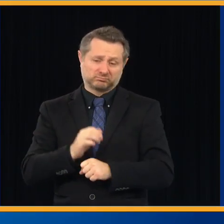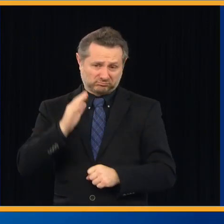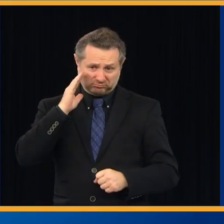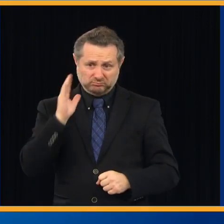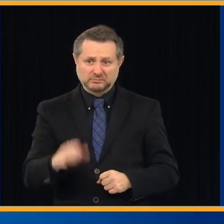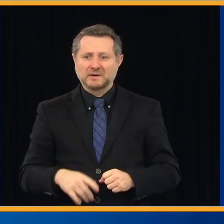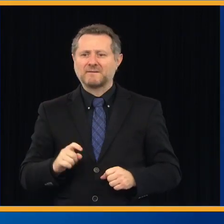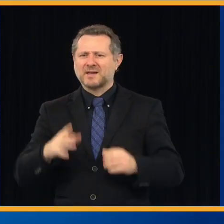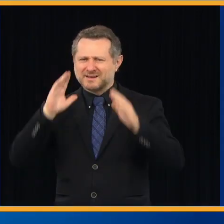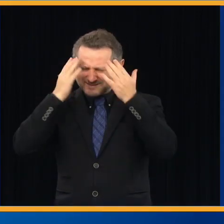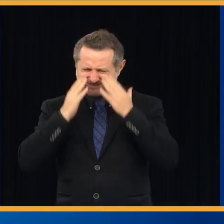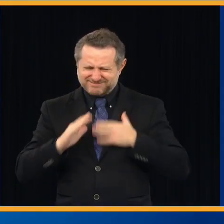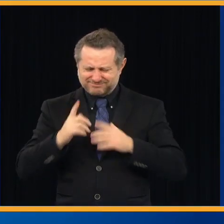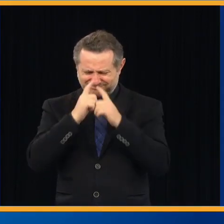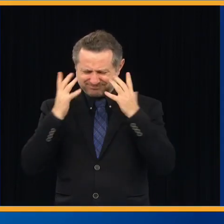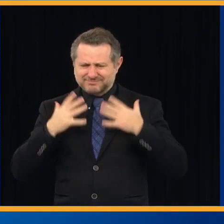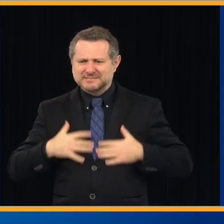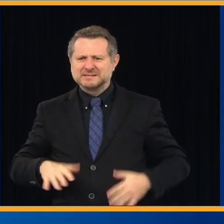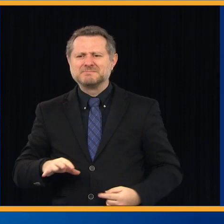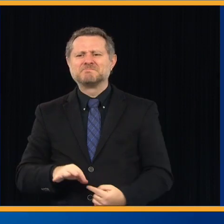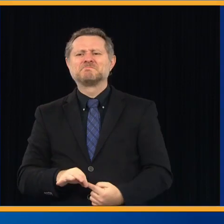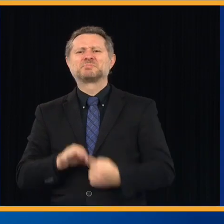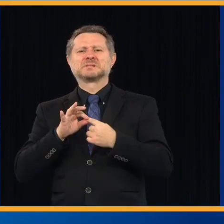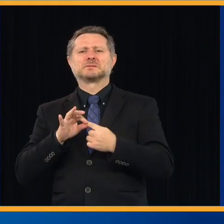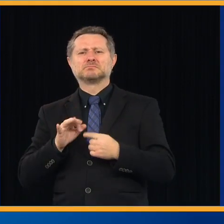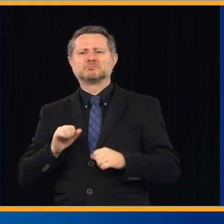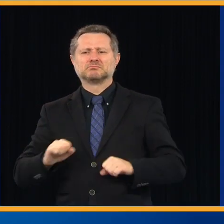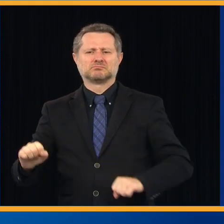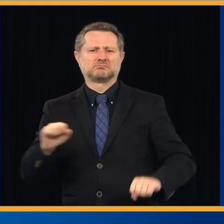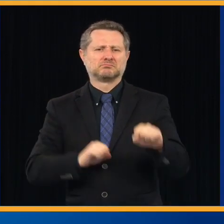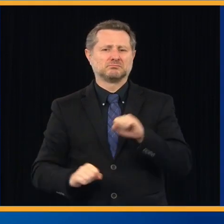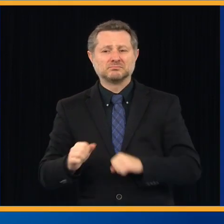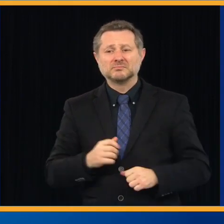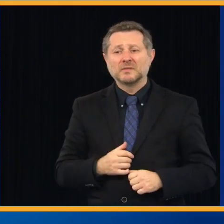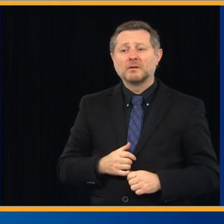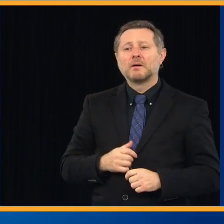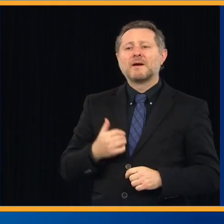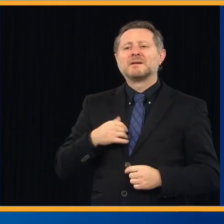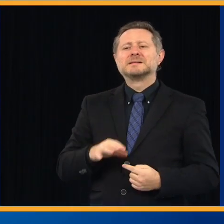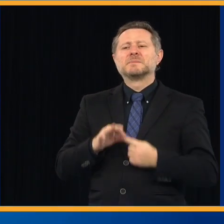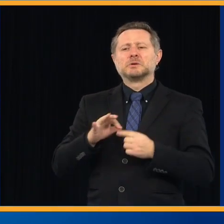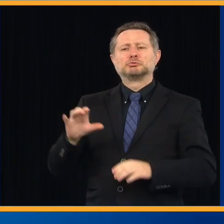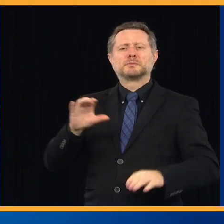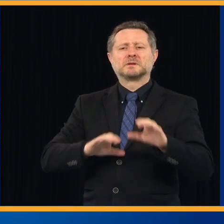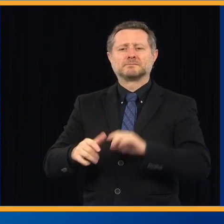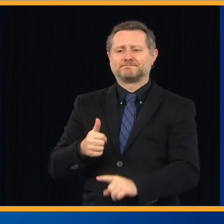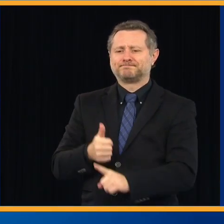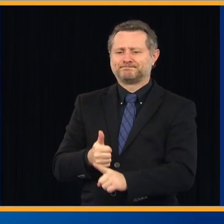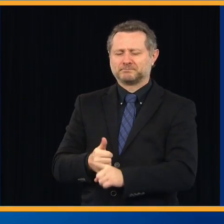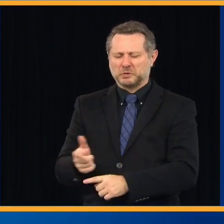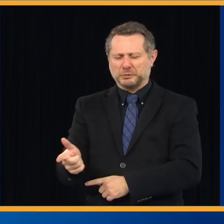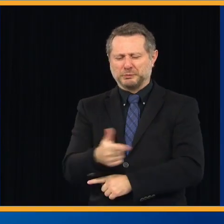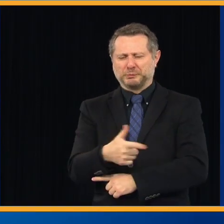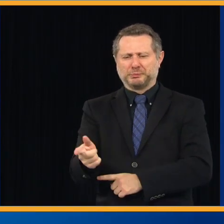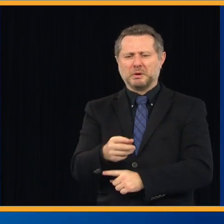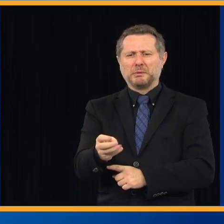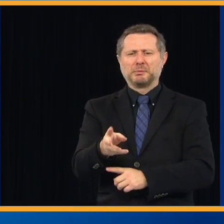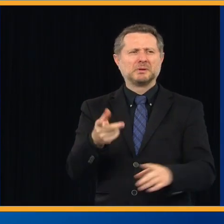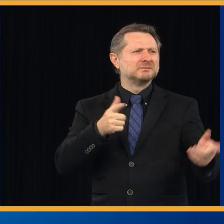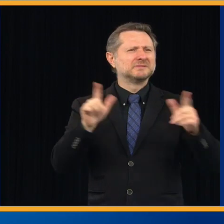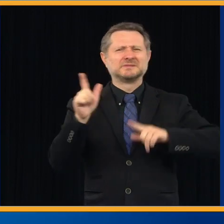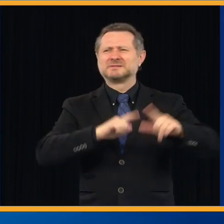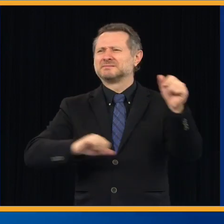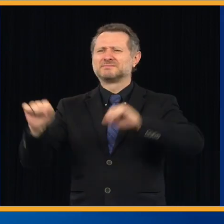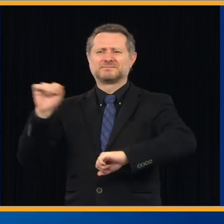hazmat suits, they have a number of chemicals that disinfect, but literally you have to go through the